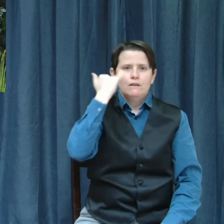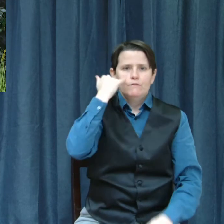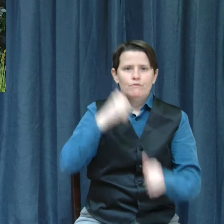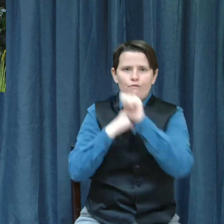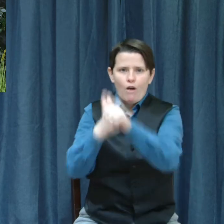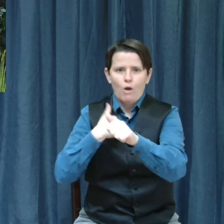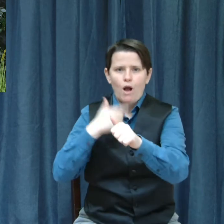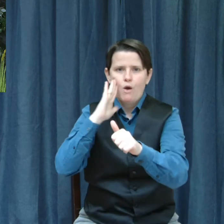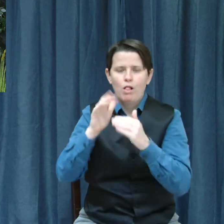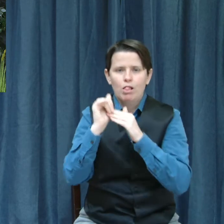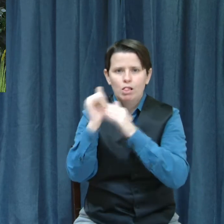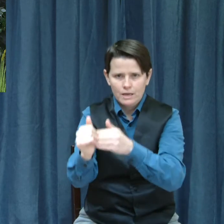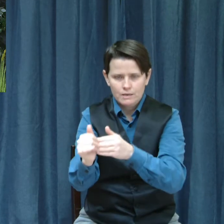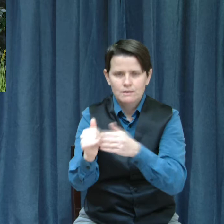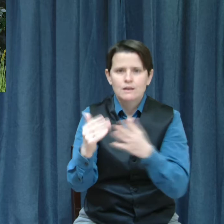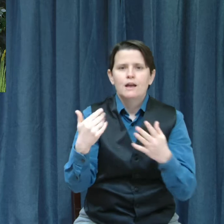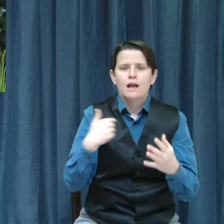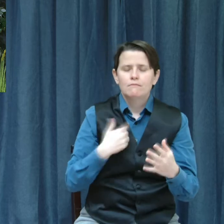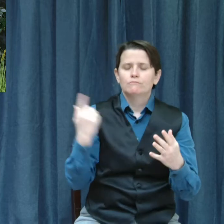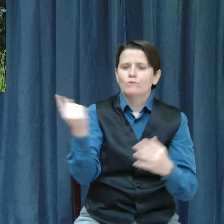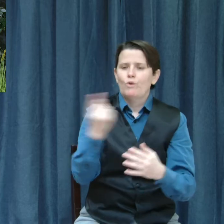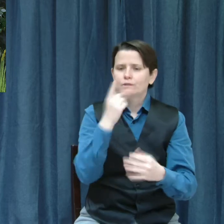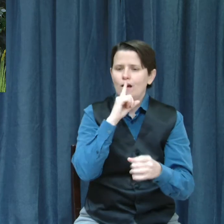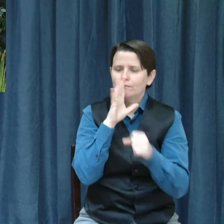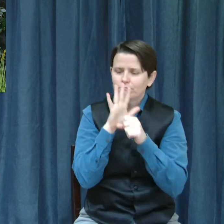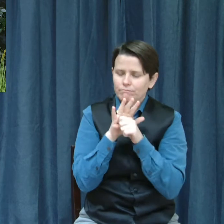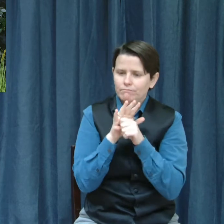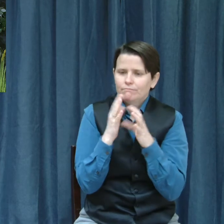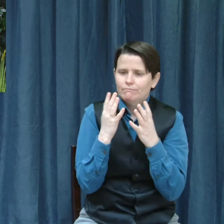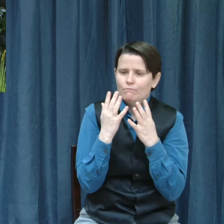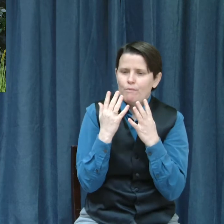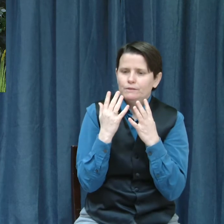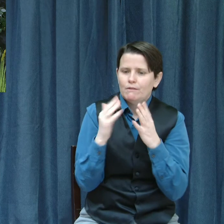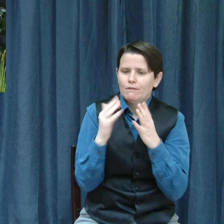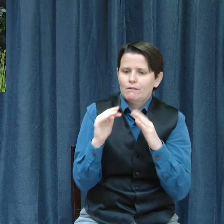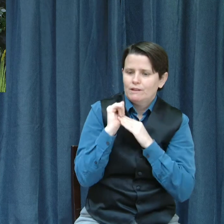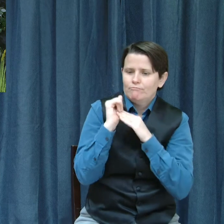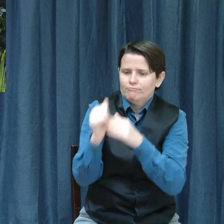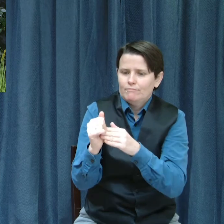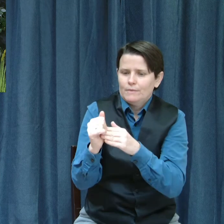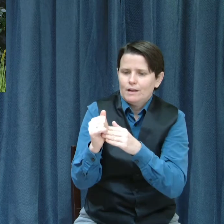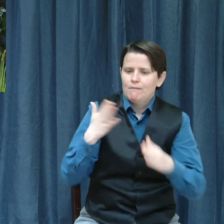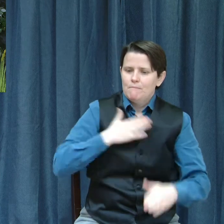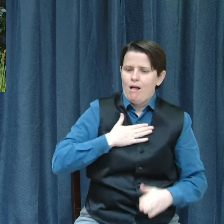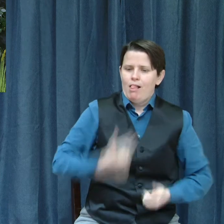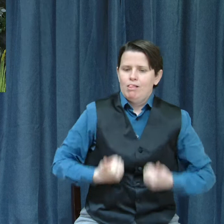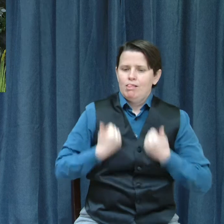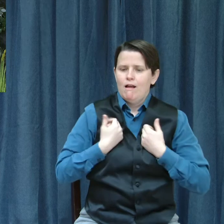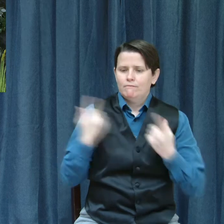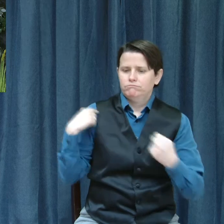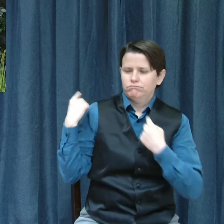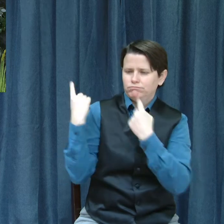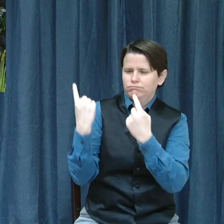right back to that covenant that I had that's really led my life for the whole time of, I mean, ever since the early